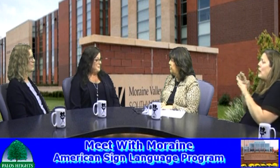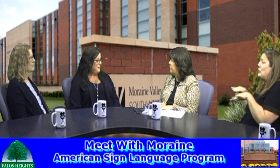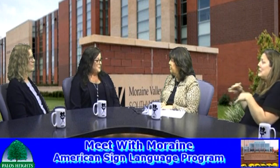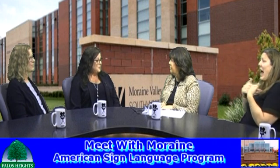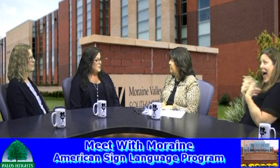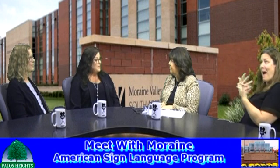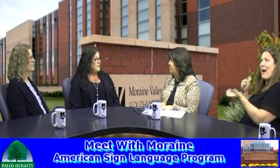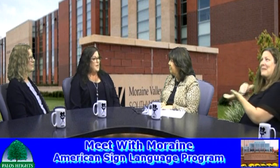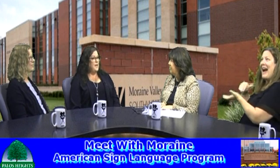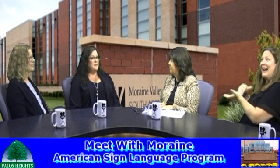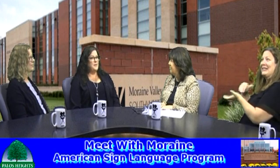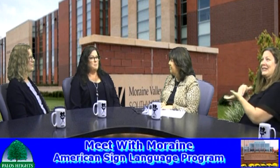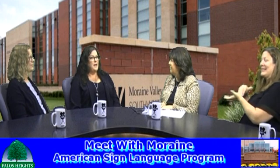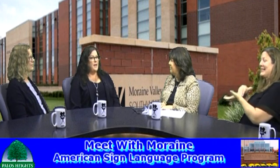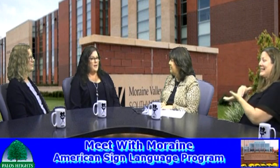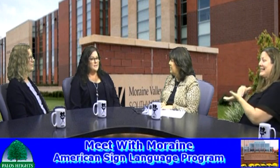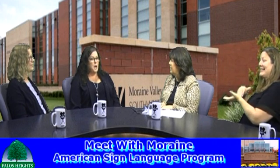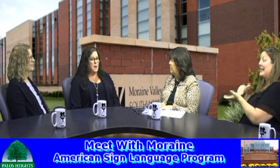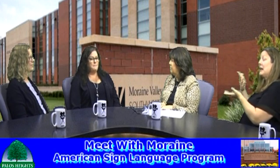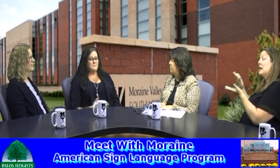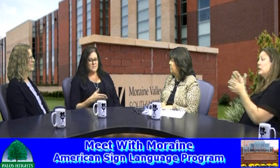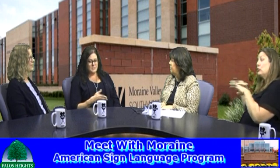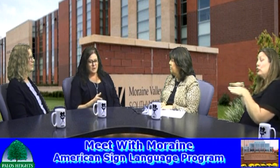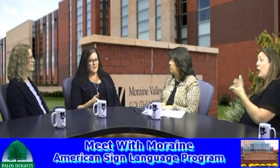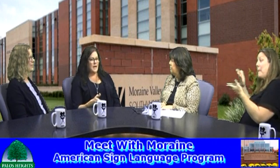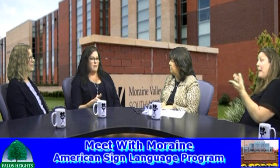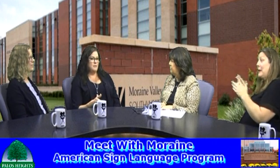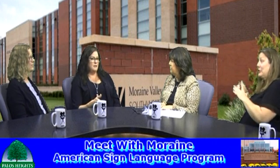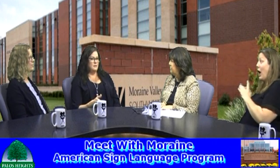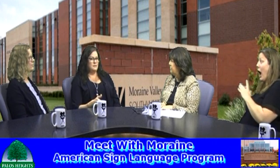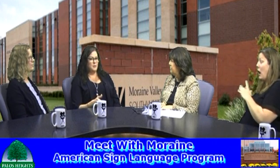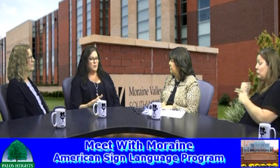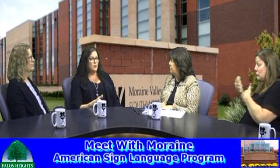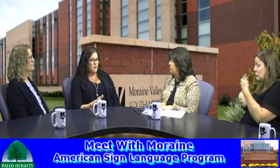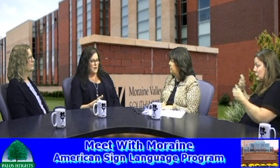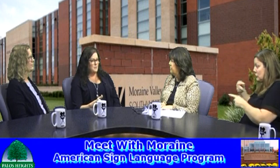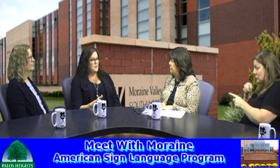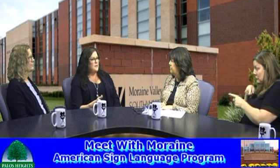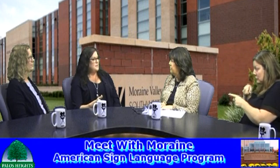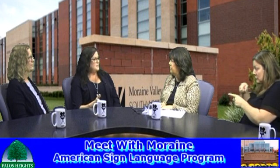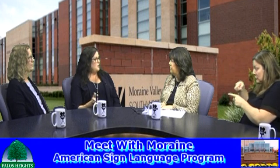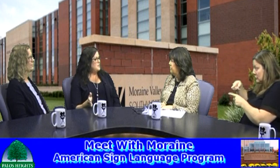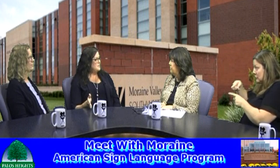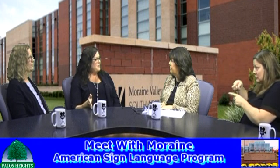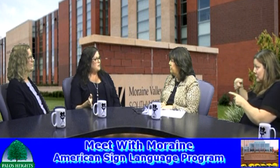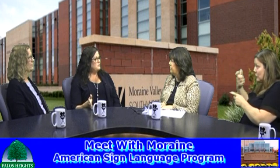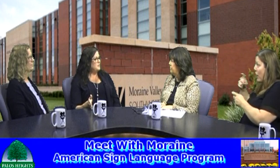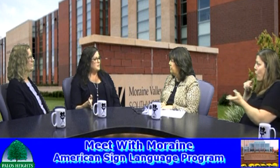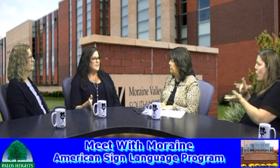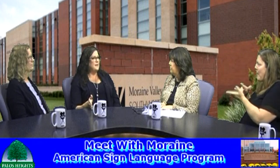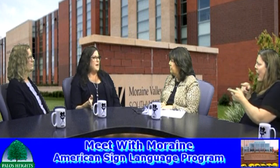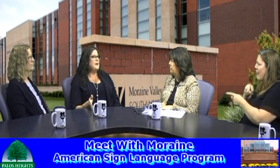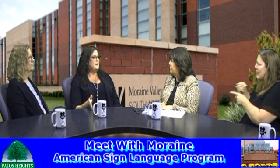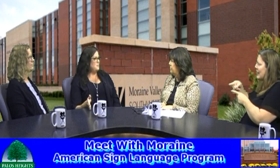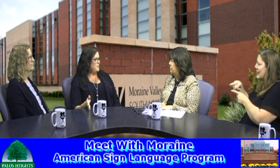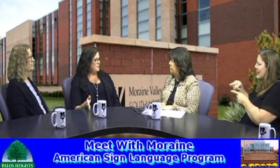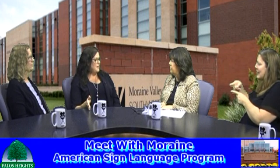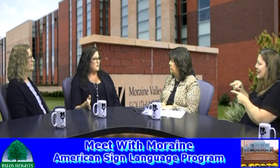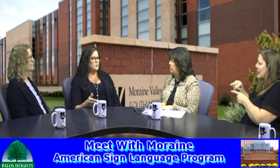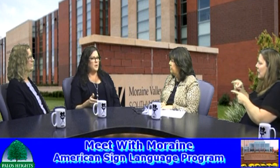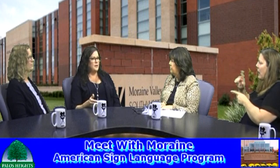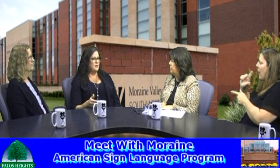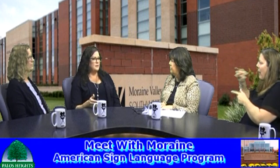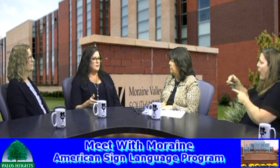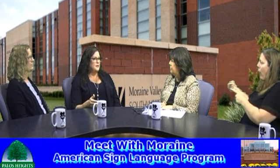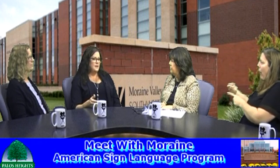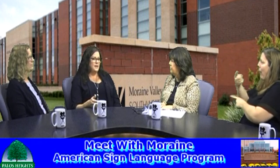want to be a doctor, and they may end up starting out in a program to go into the medical field and not end up being a